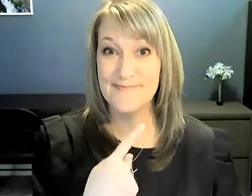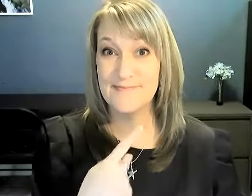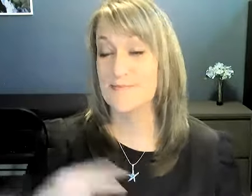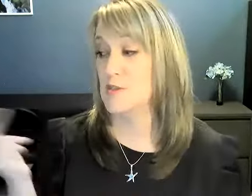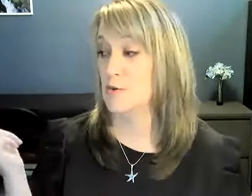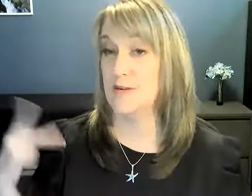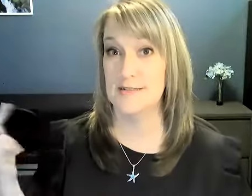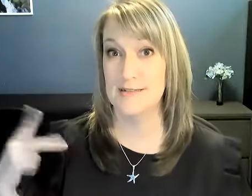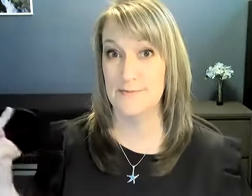two of us.